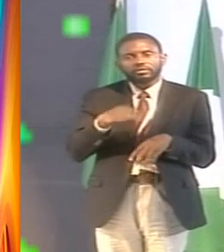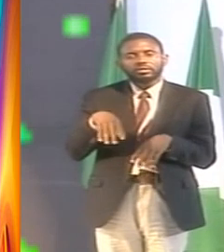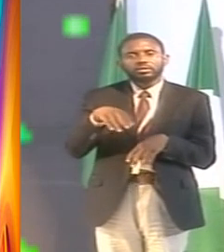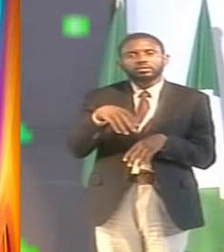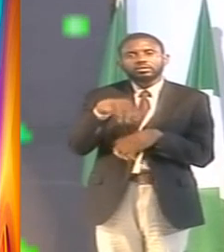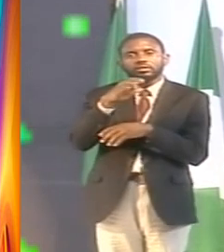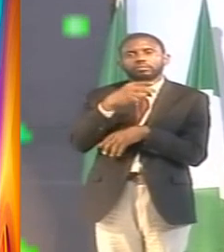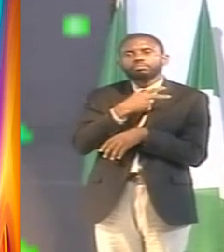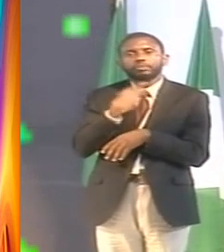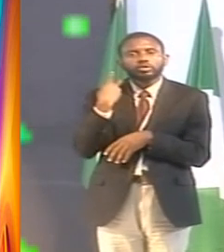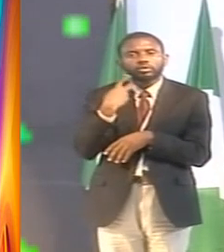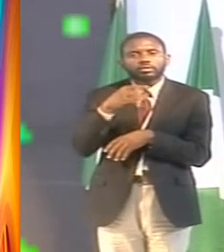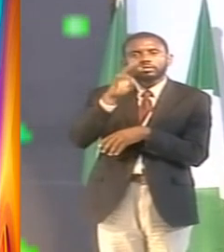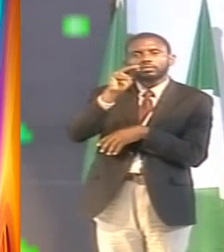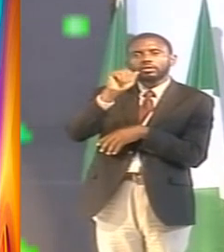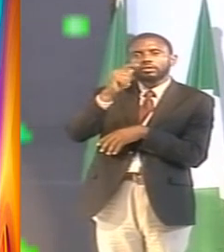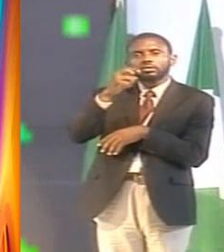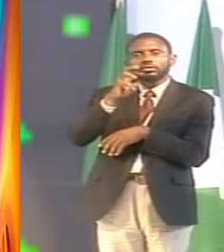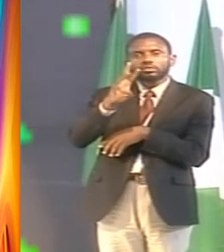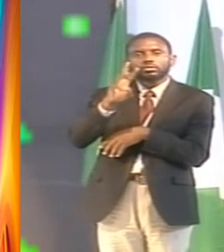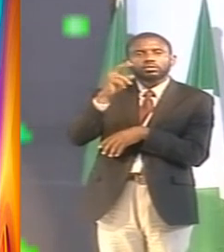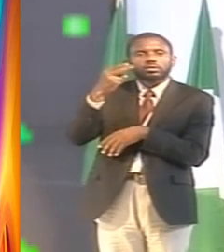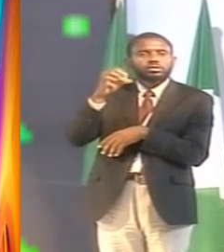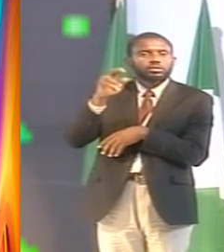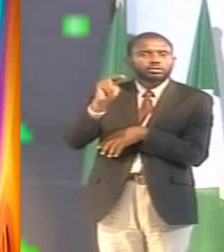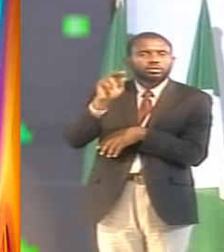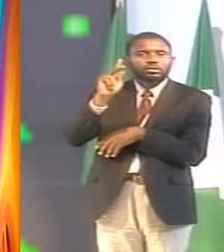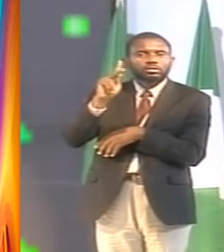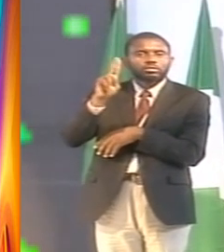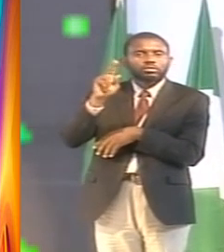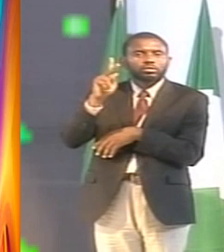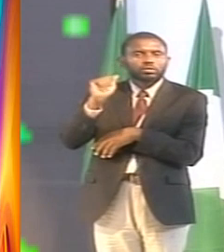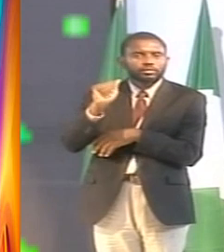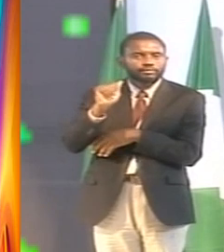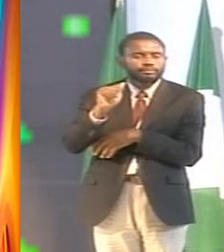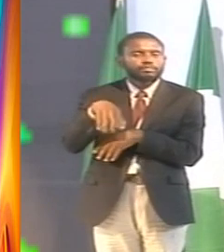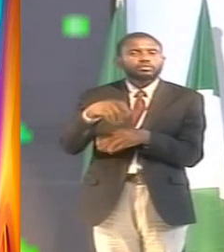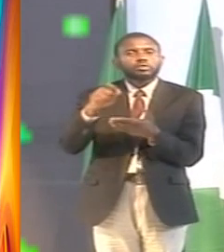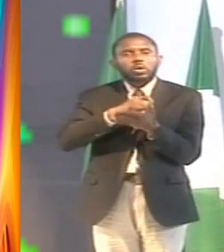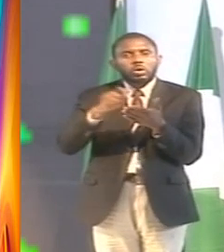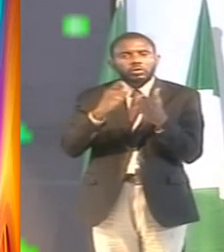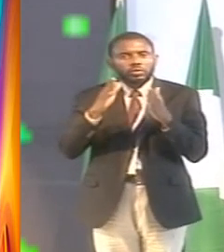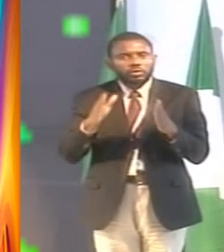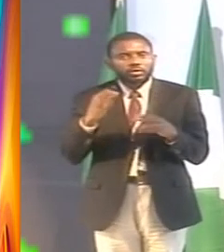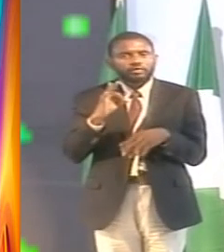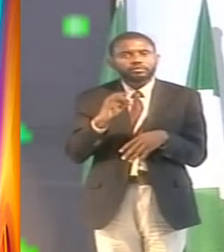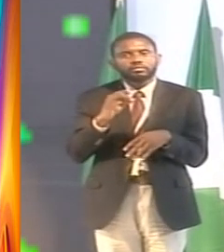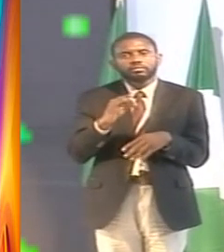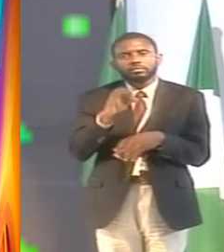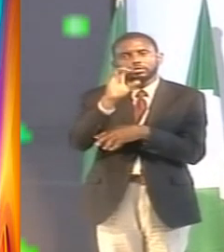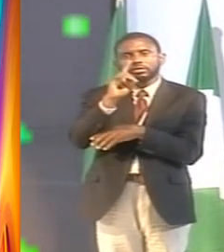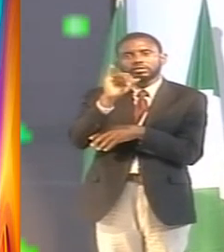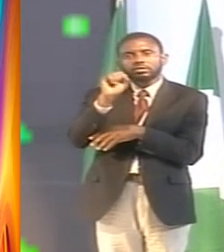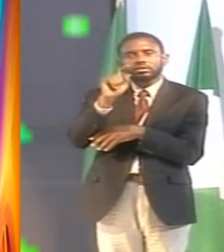Hassan Kukah, a religious cleric of repute, an author of distinction, an